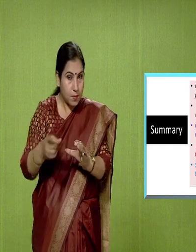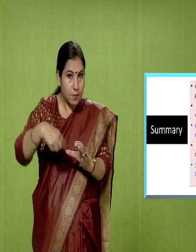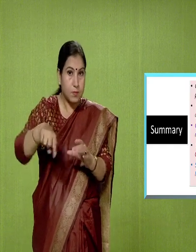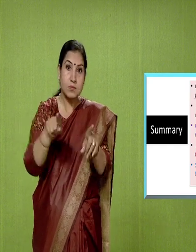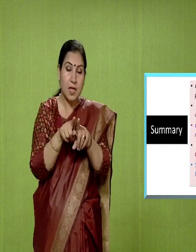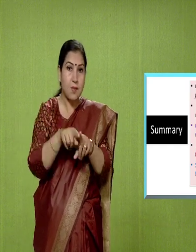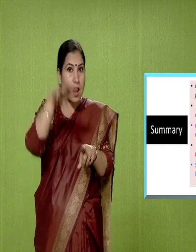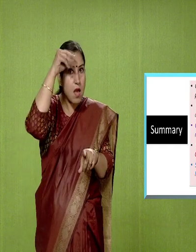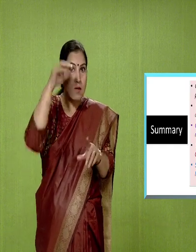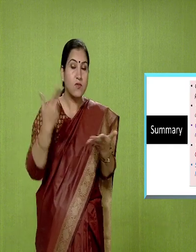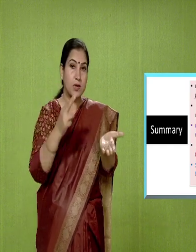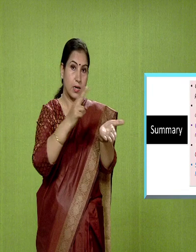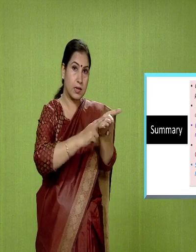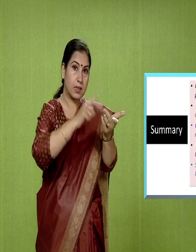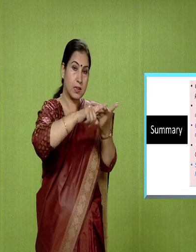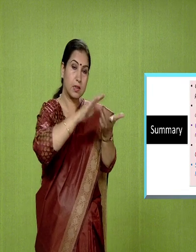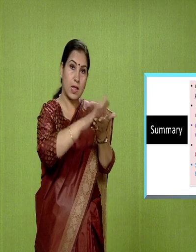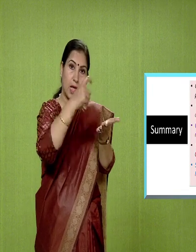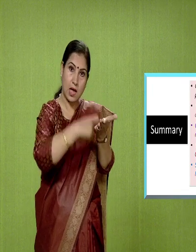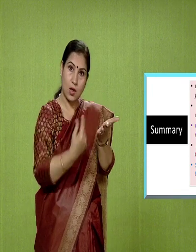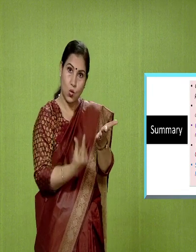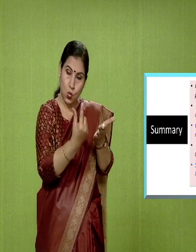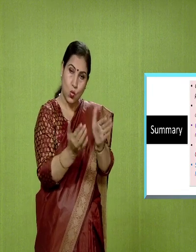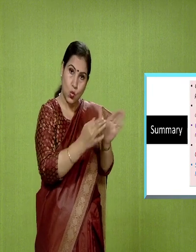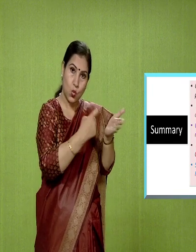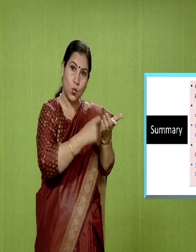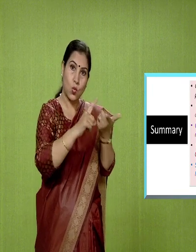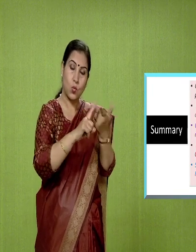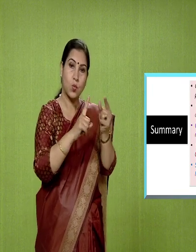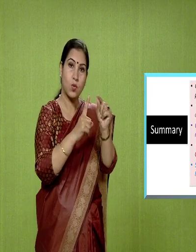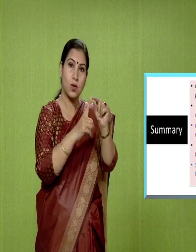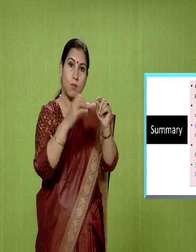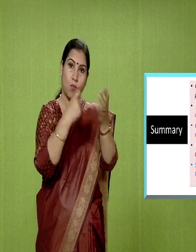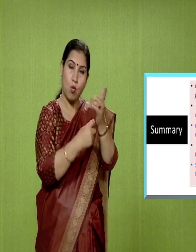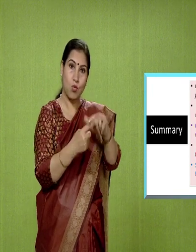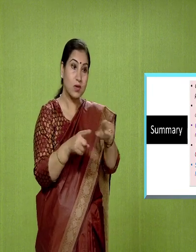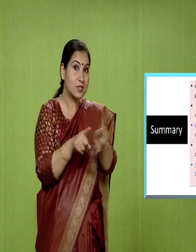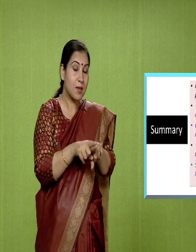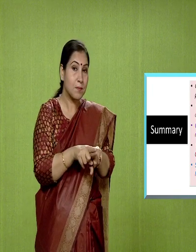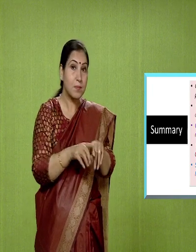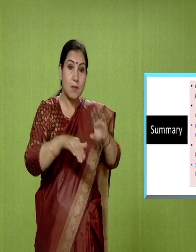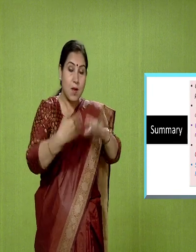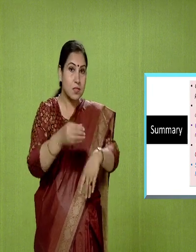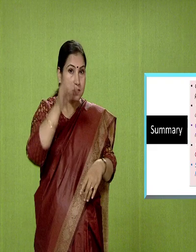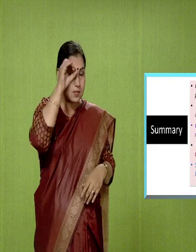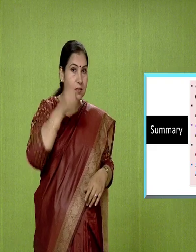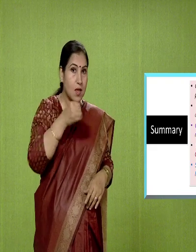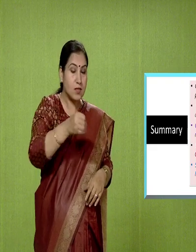Nehru Report, and Dandi March.